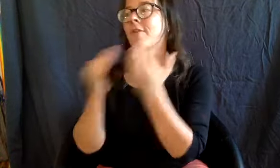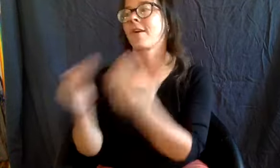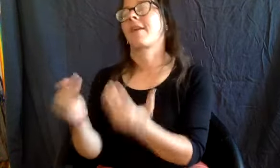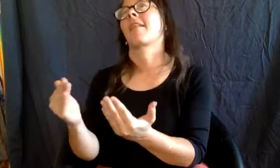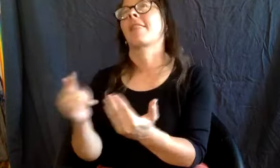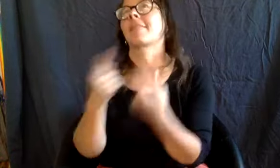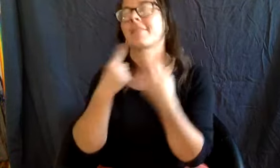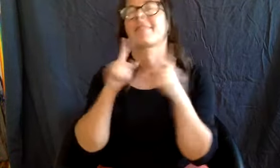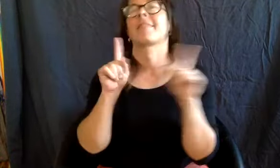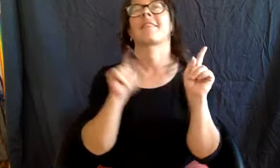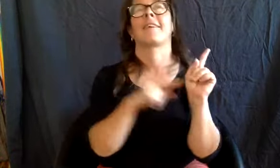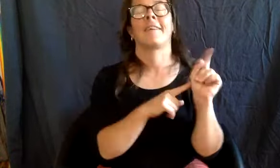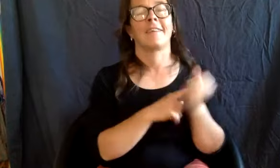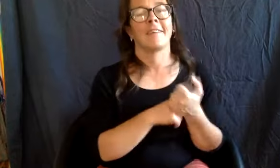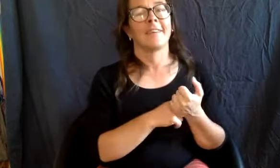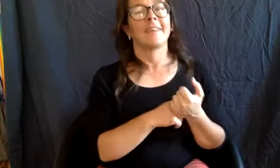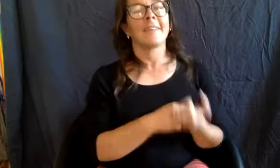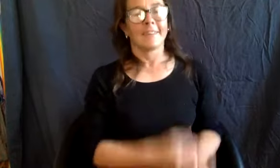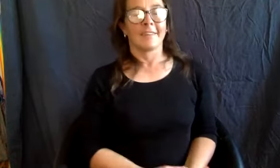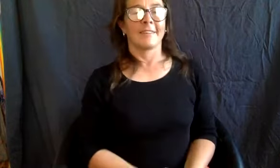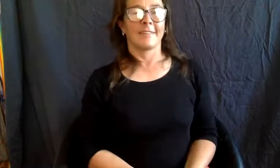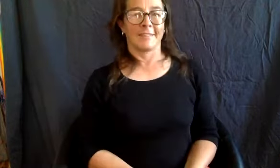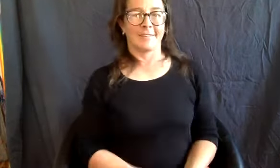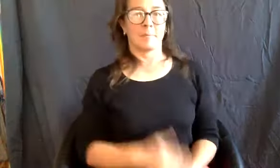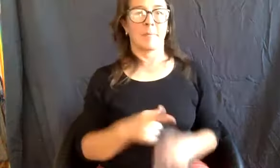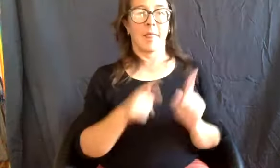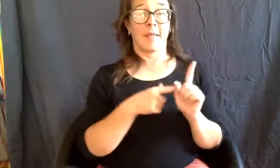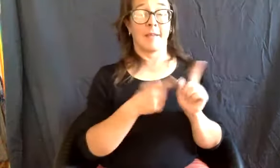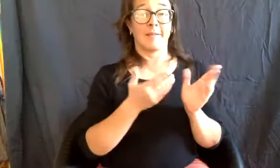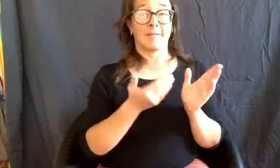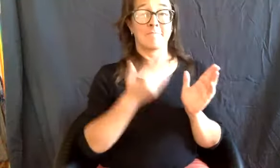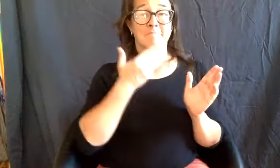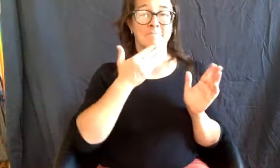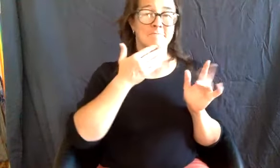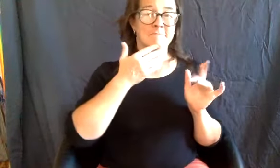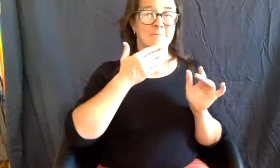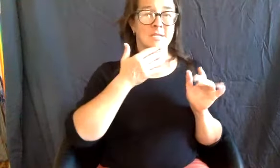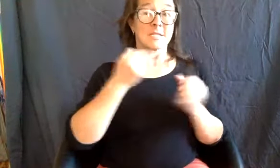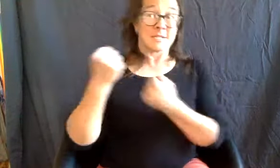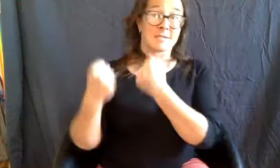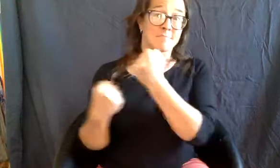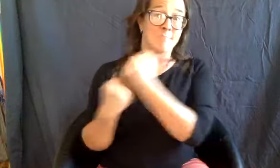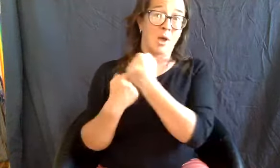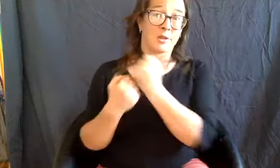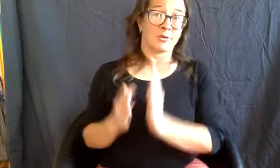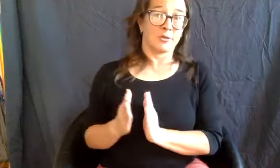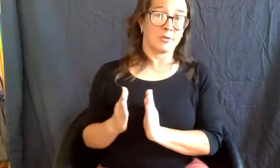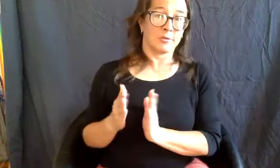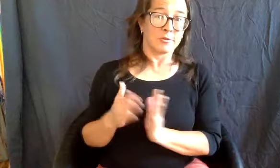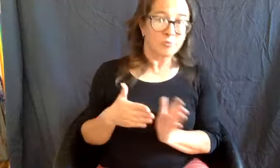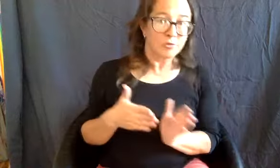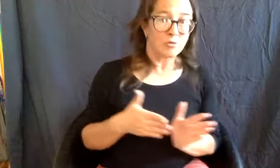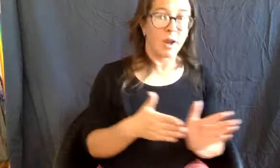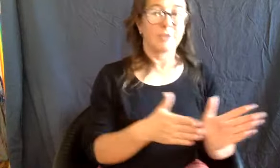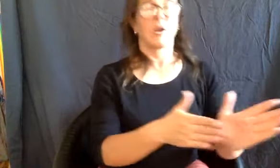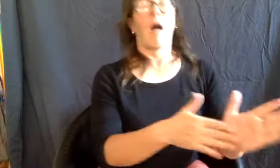can ask of him. And it's your job to be there and support him. And so my sponsor, you're going to dress up, you're going to look nice, you're going to